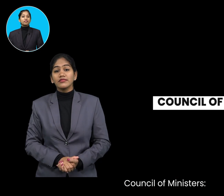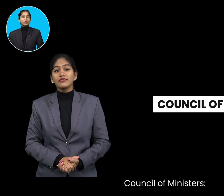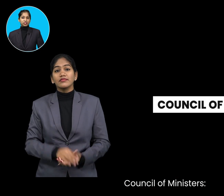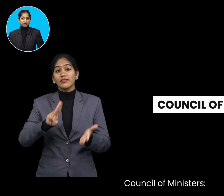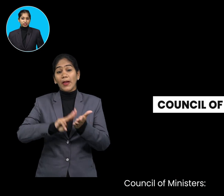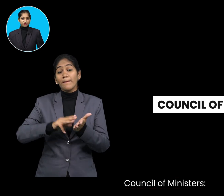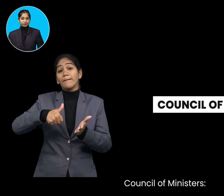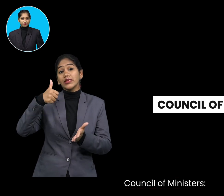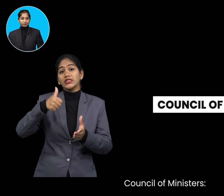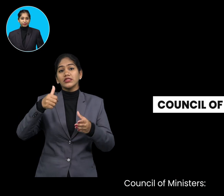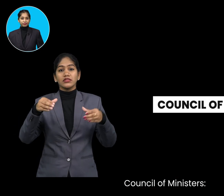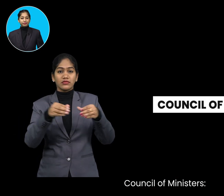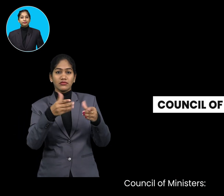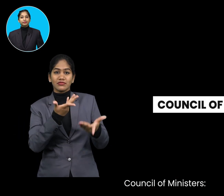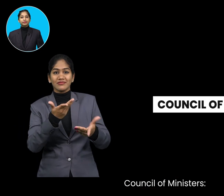Council of Ministers.